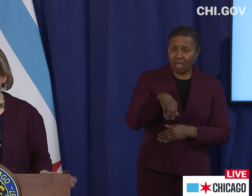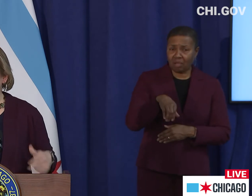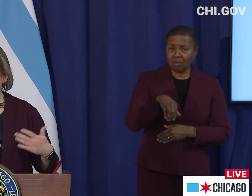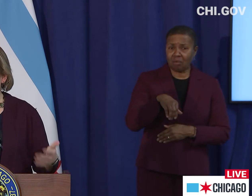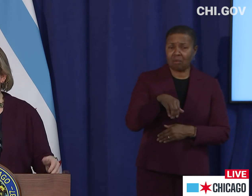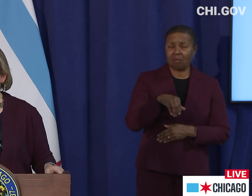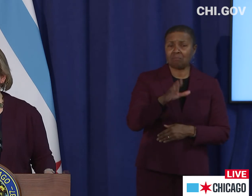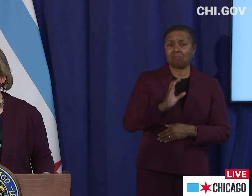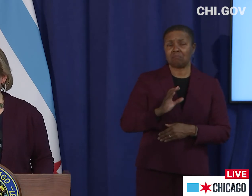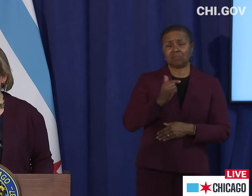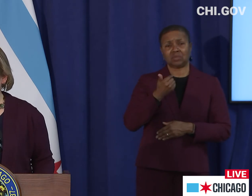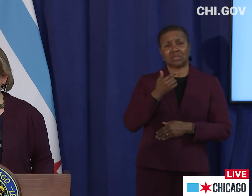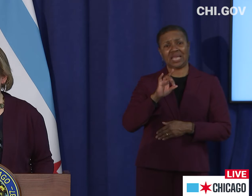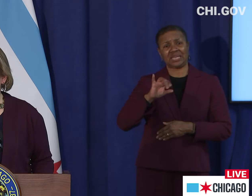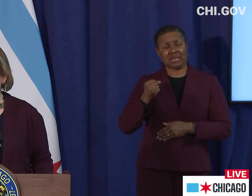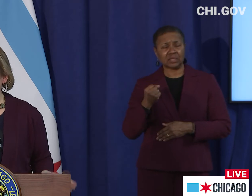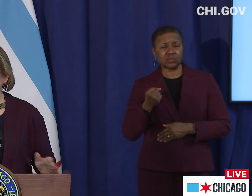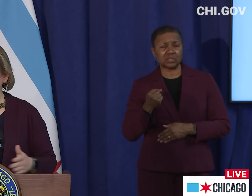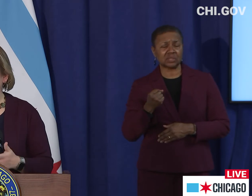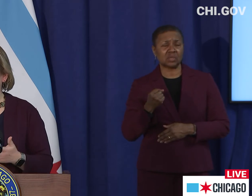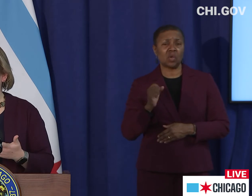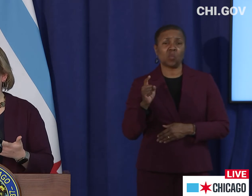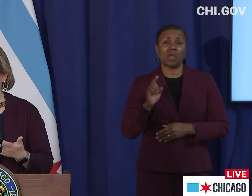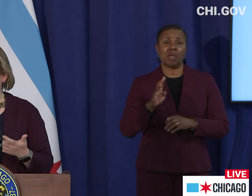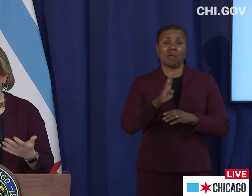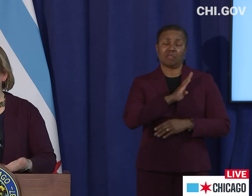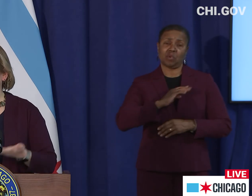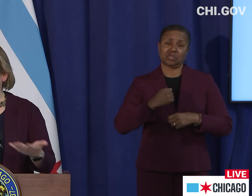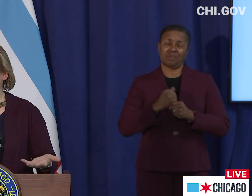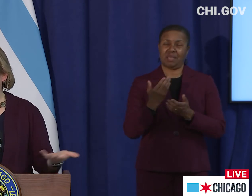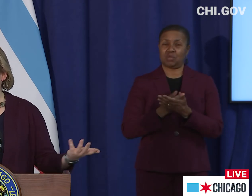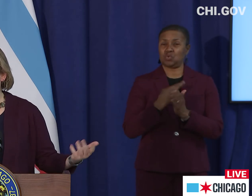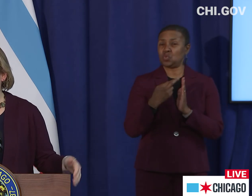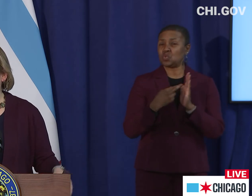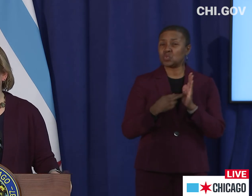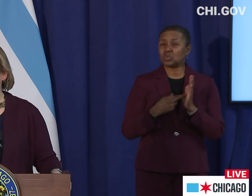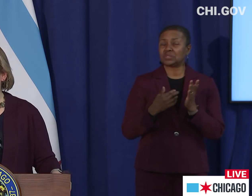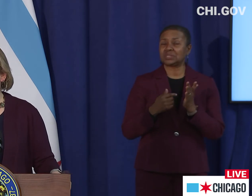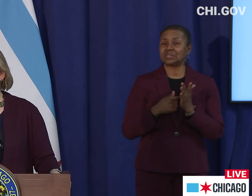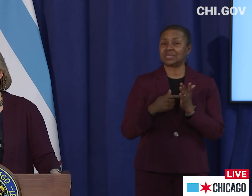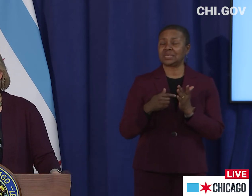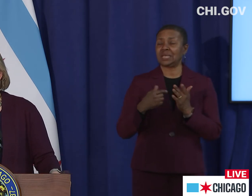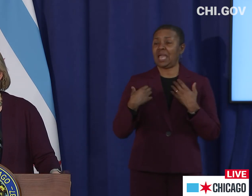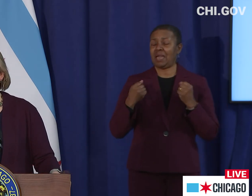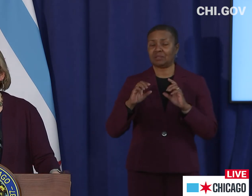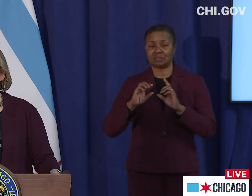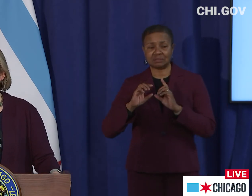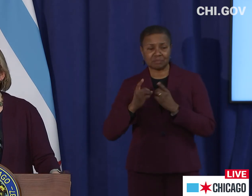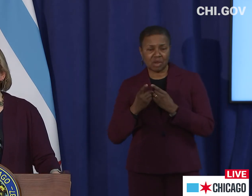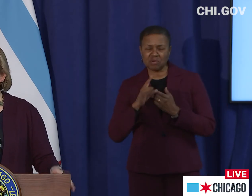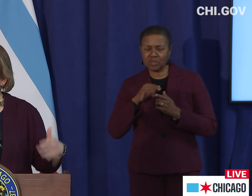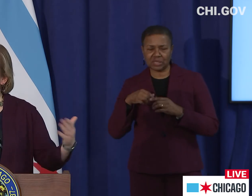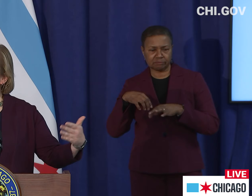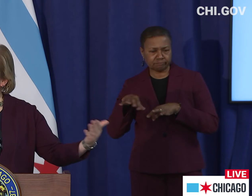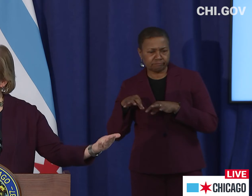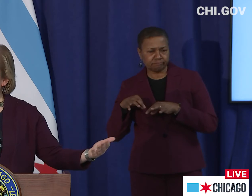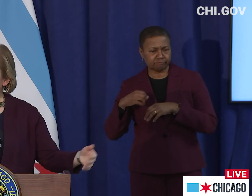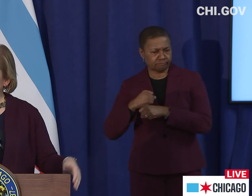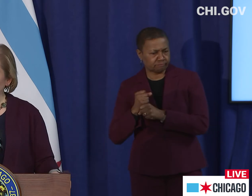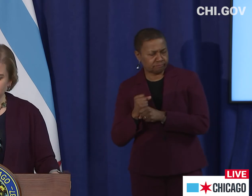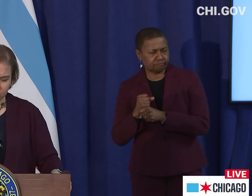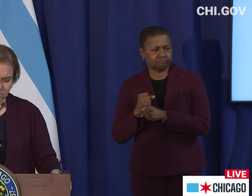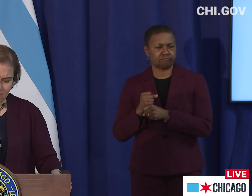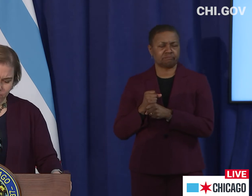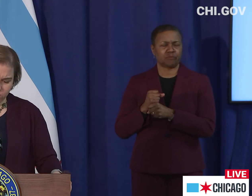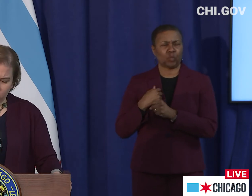board has promulgated rules in recent decades, it's been put together by the health department. And these are around things, we actually look back